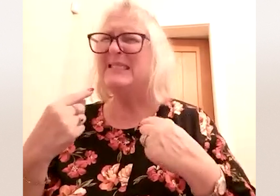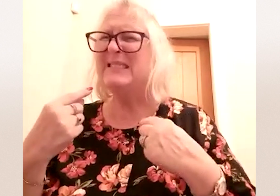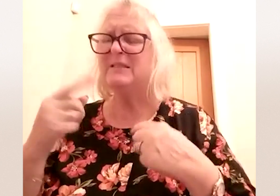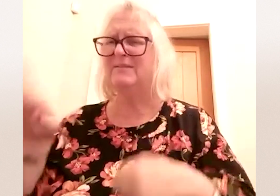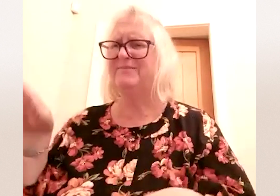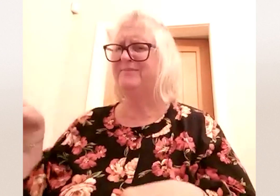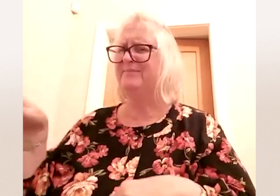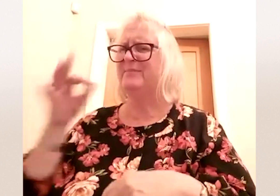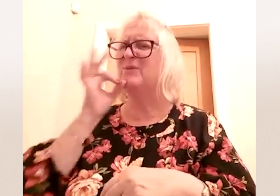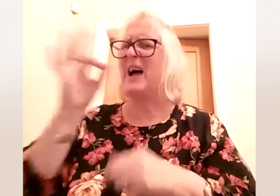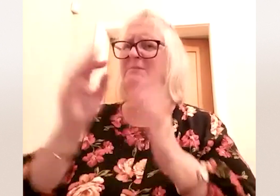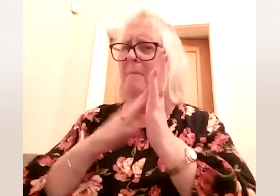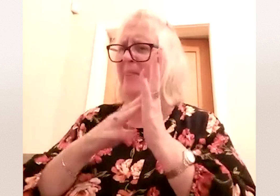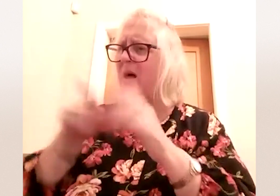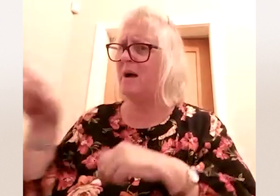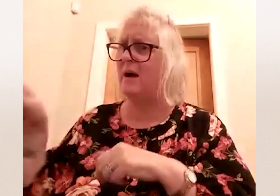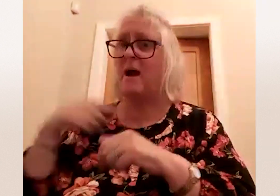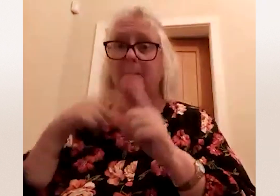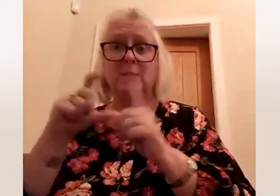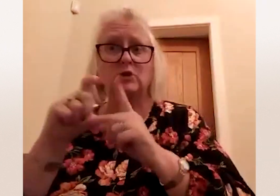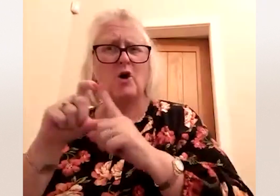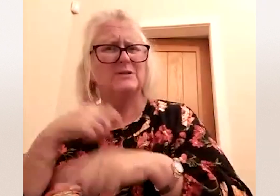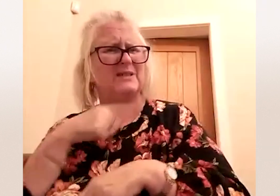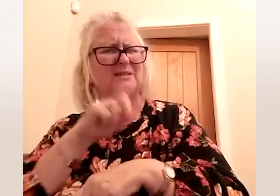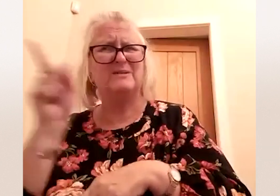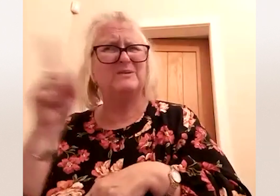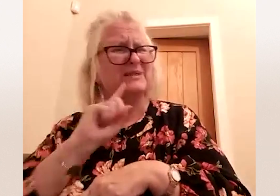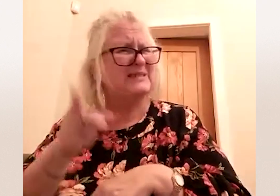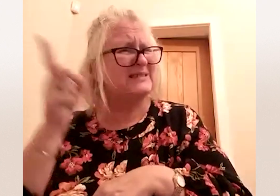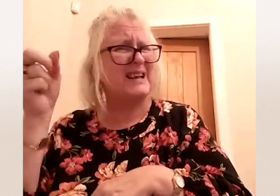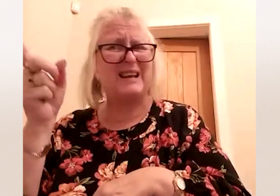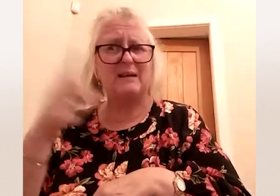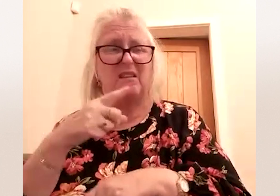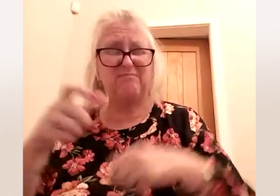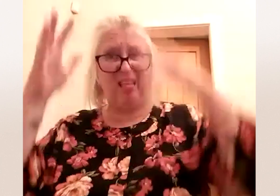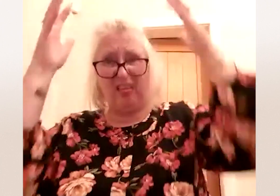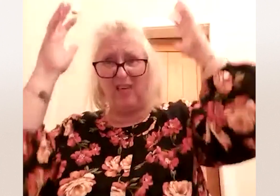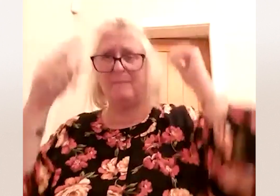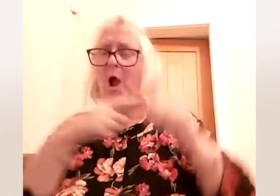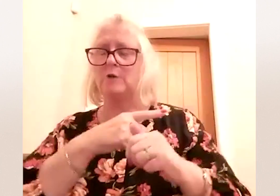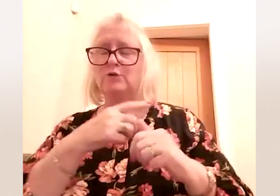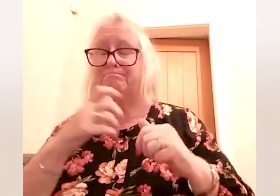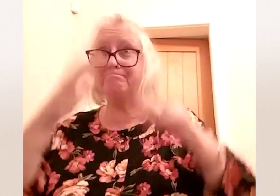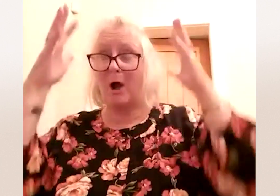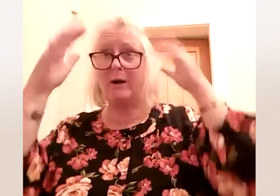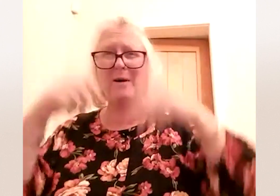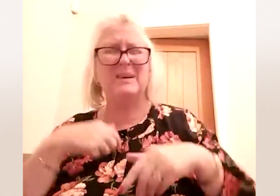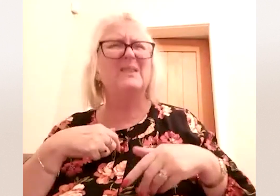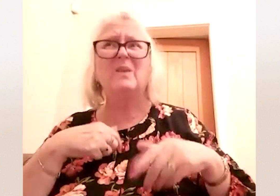on. For me, it was really difficult trying to actually understand. And I'd ask my mother and say, I'd ask my daughter and say, what are they saying on the news now? And they're like, oh, we don't know.